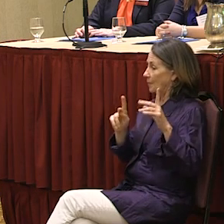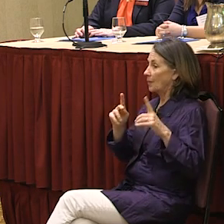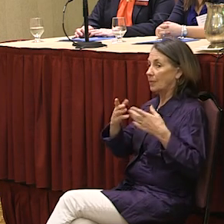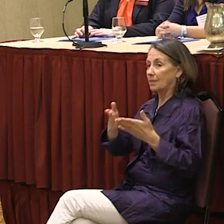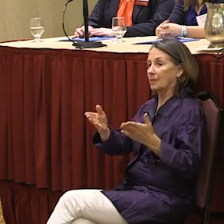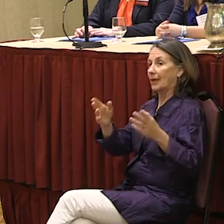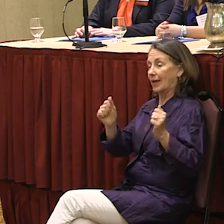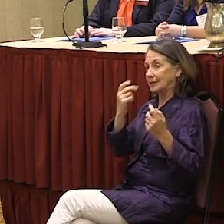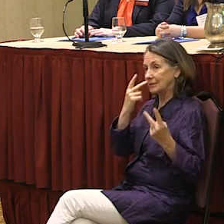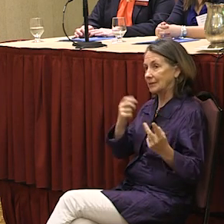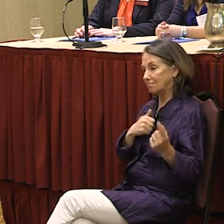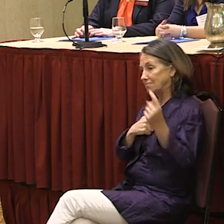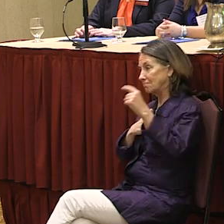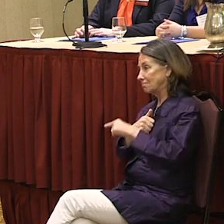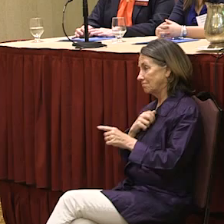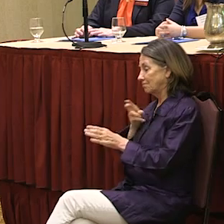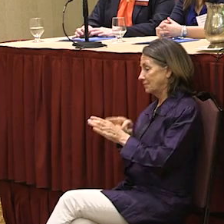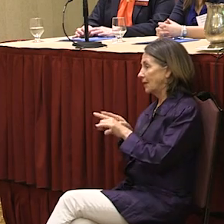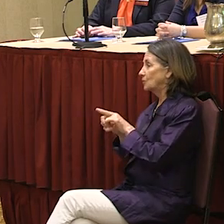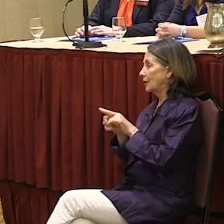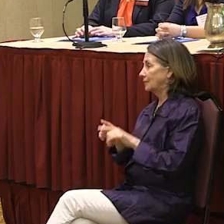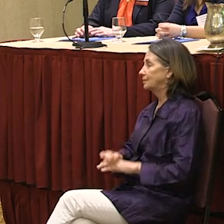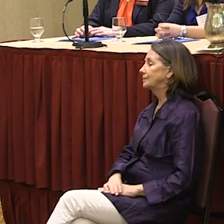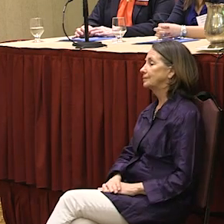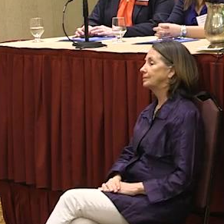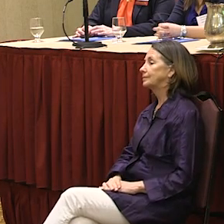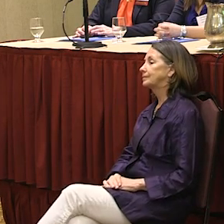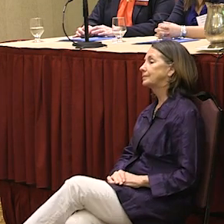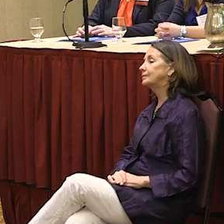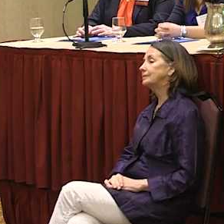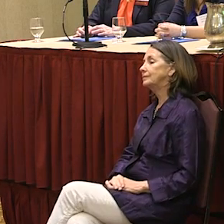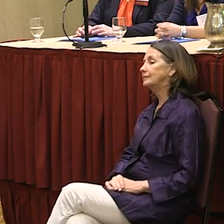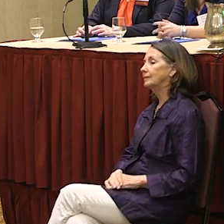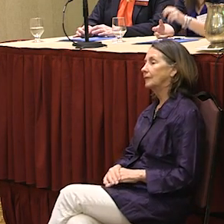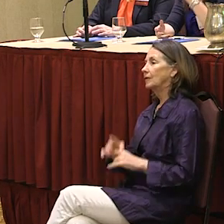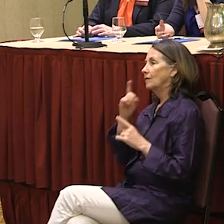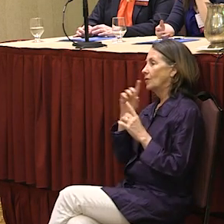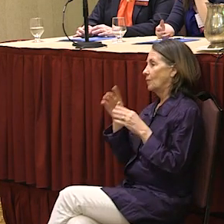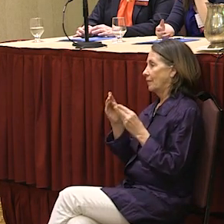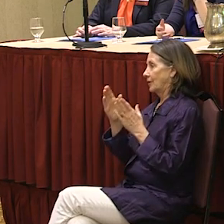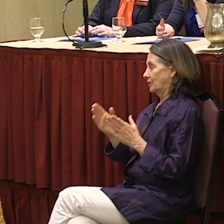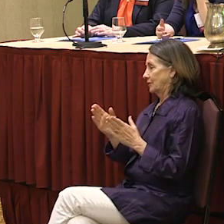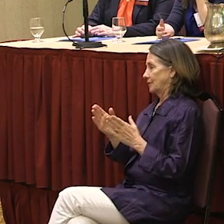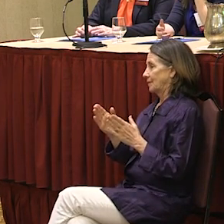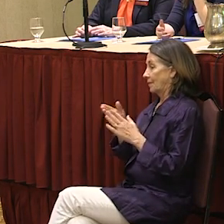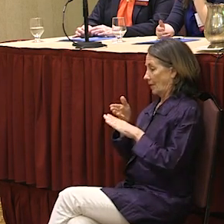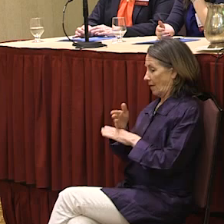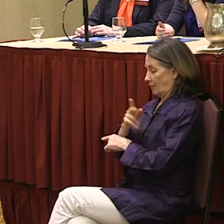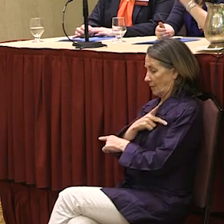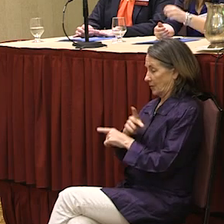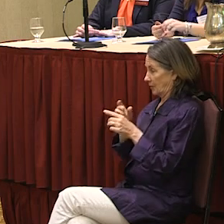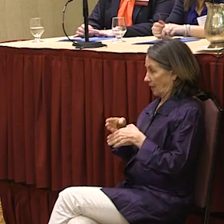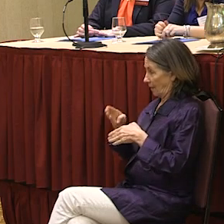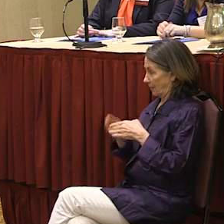public can also see it as well. So for providers, again, after a patient completes